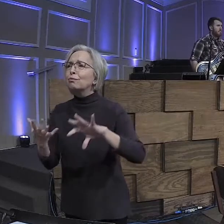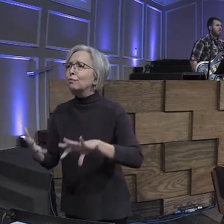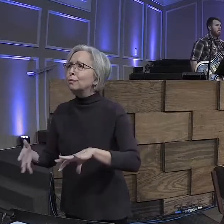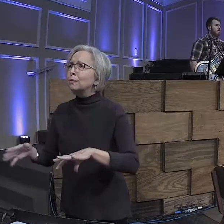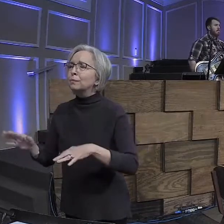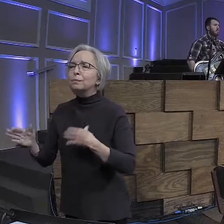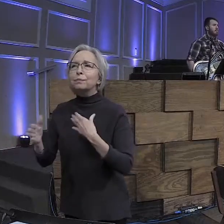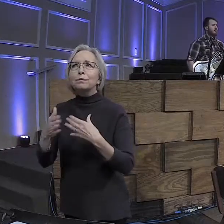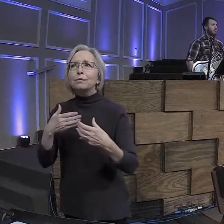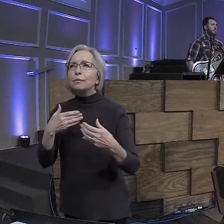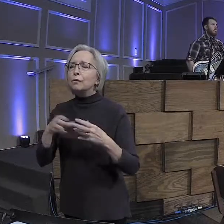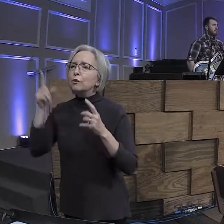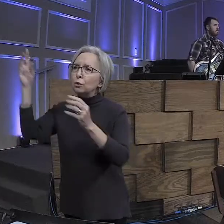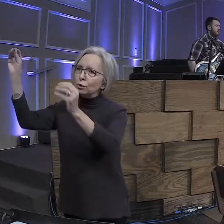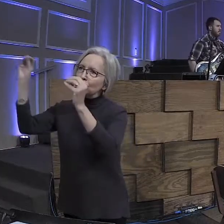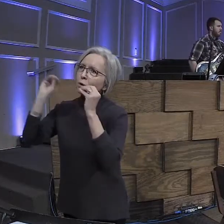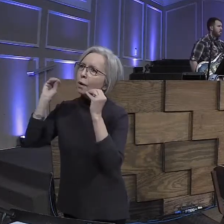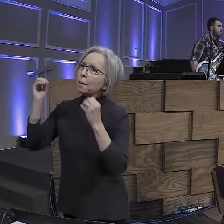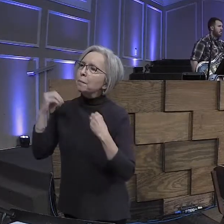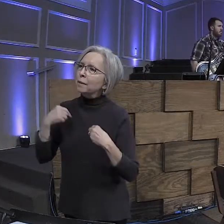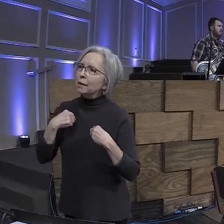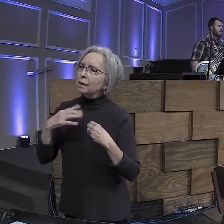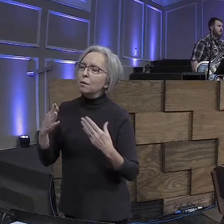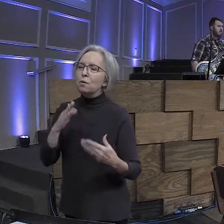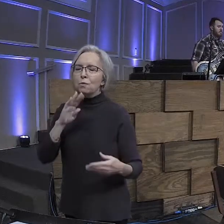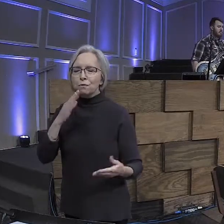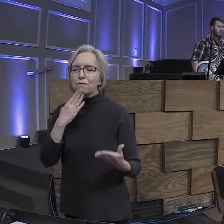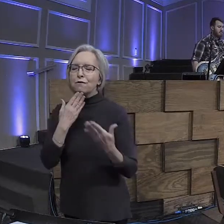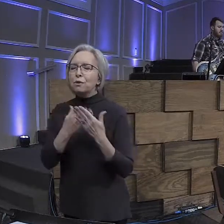say, say it with me, it is well.